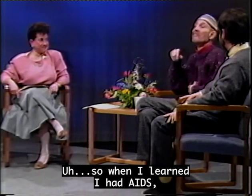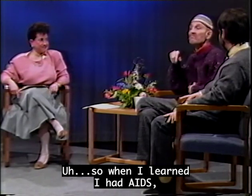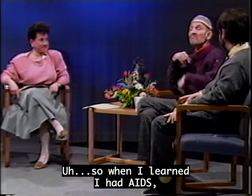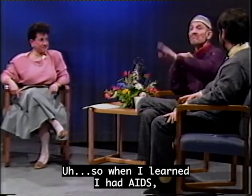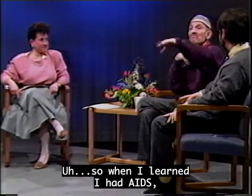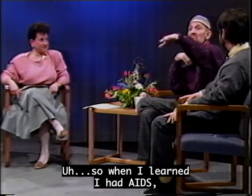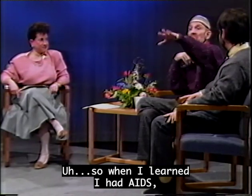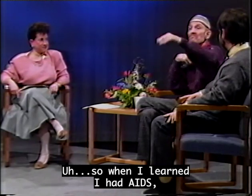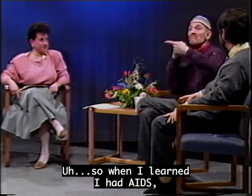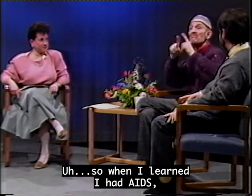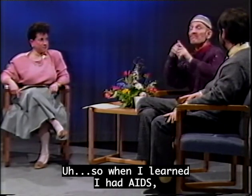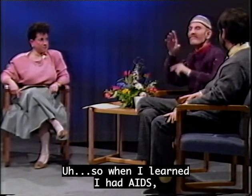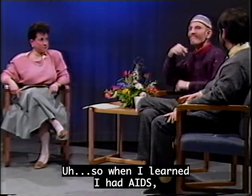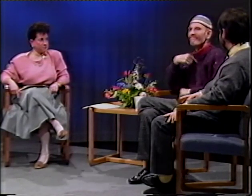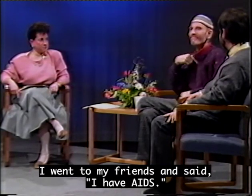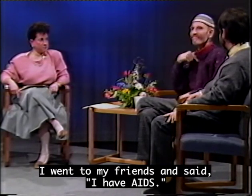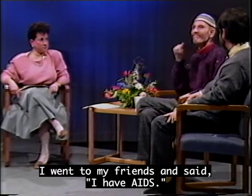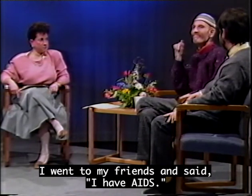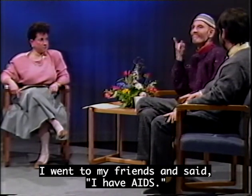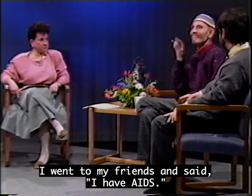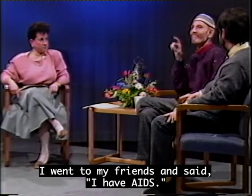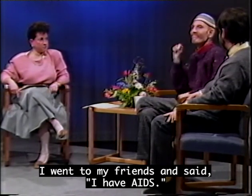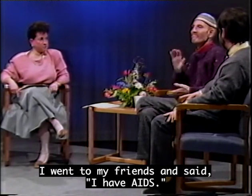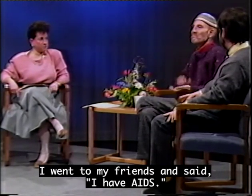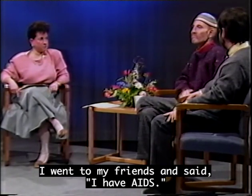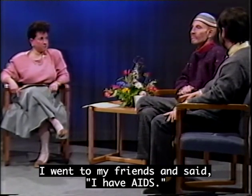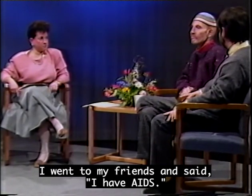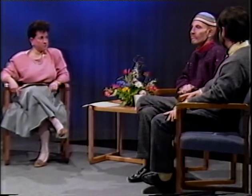So when I learned I had AIDS, I went to my friends and said, I have AIDS.